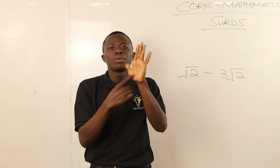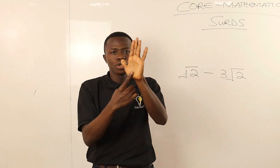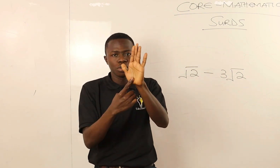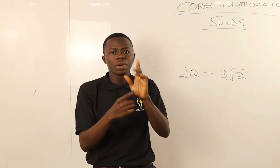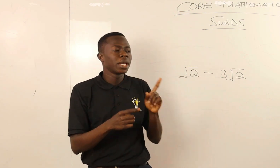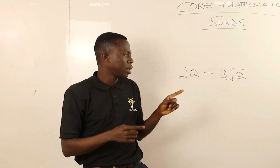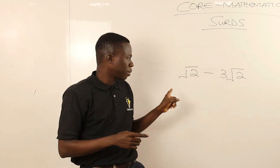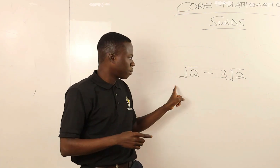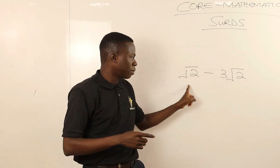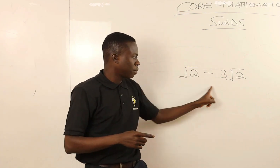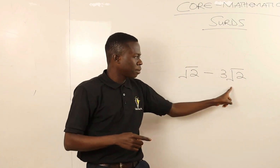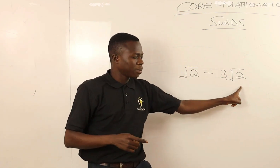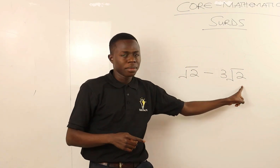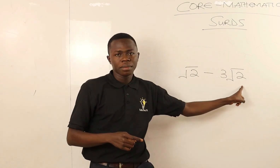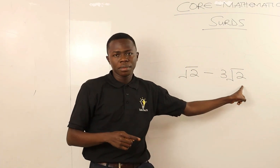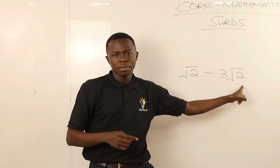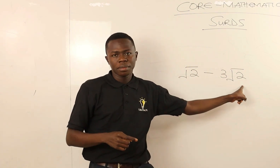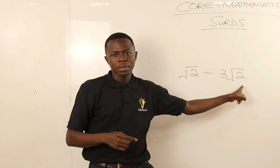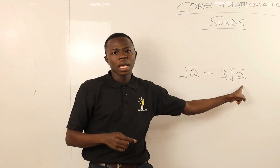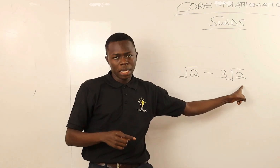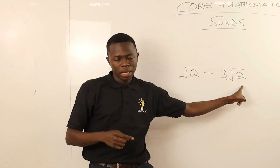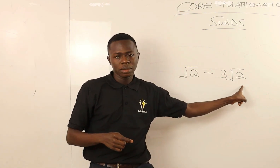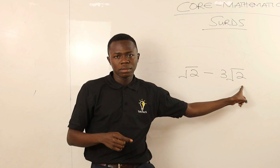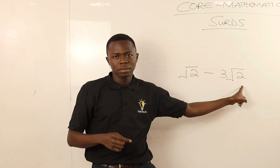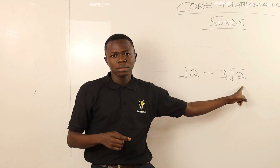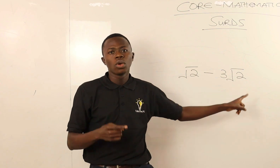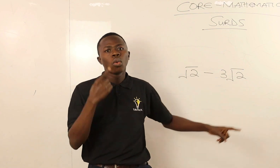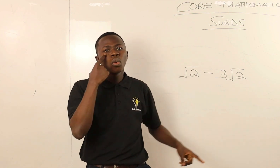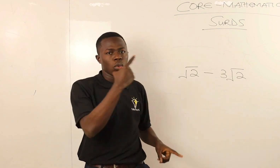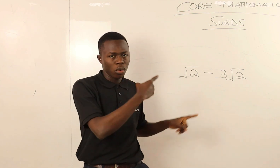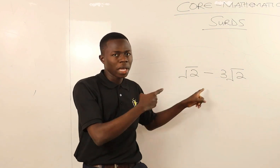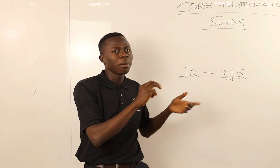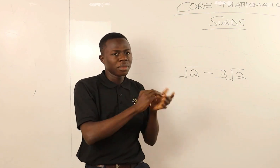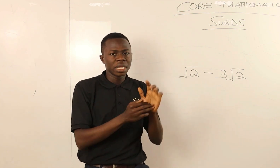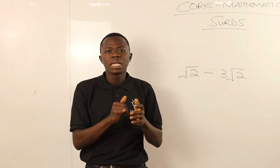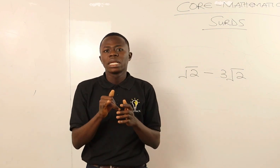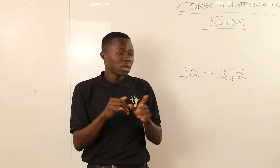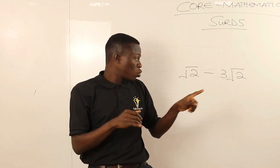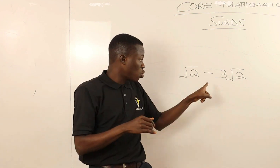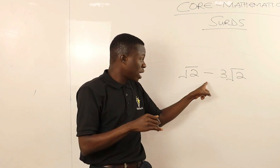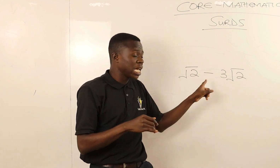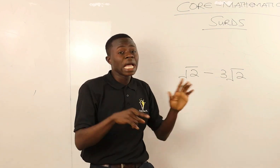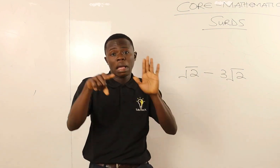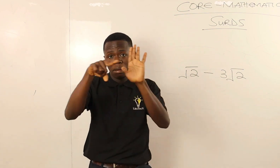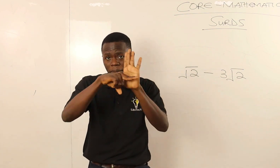you are asked to give or solve addition or subtraction of sets, how is it mostly